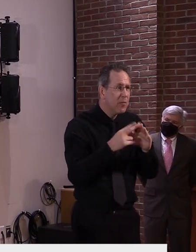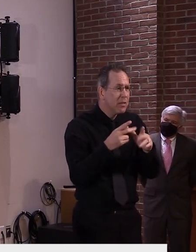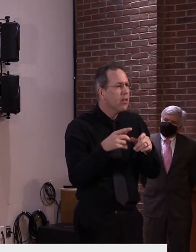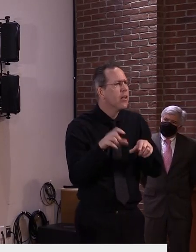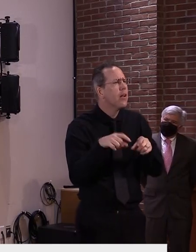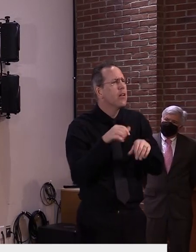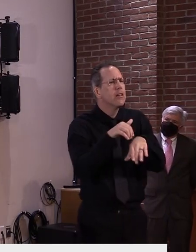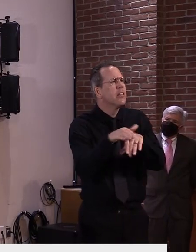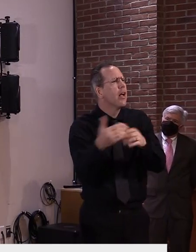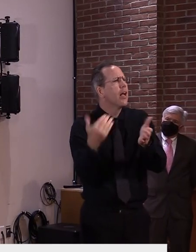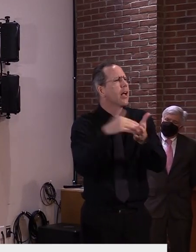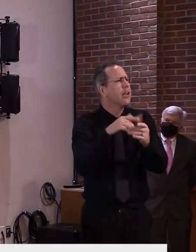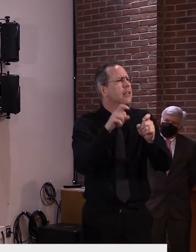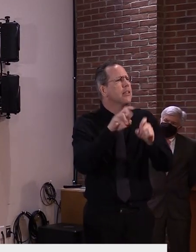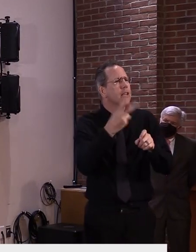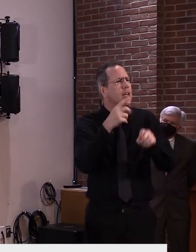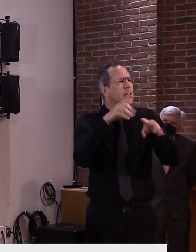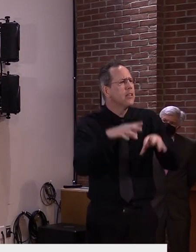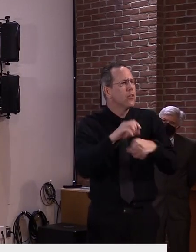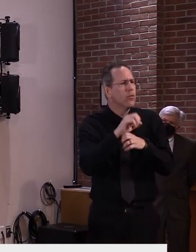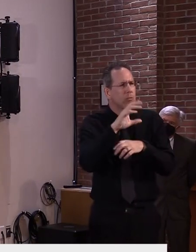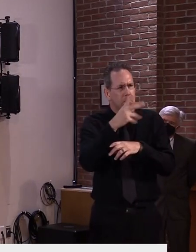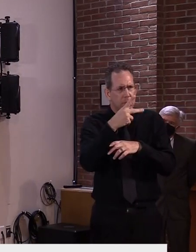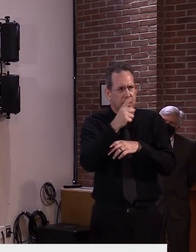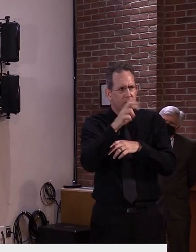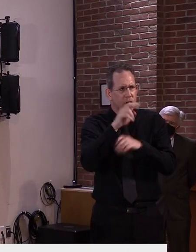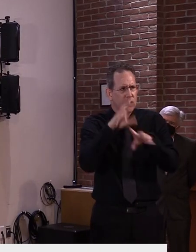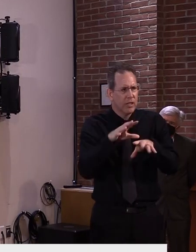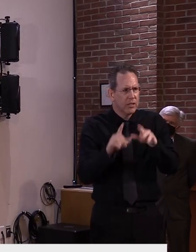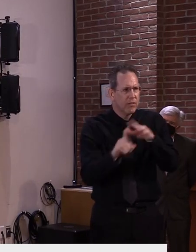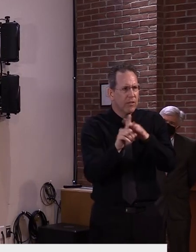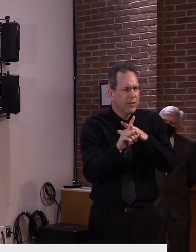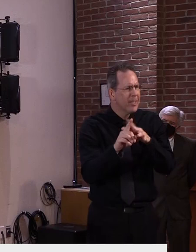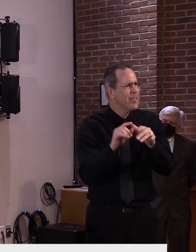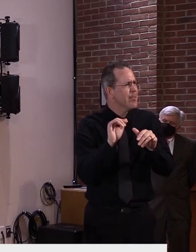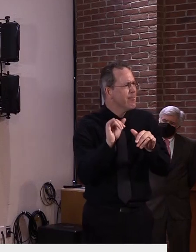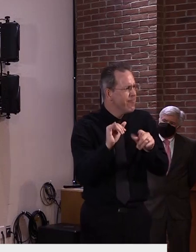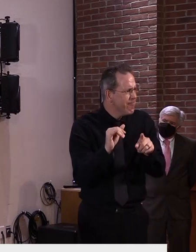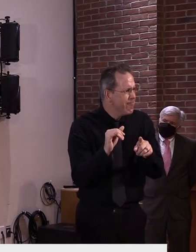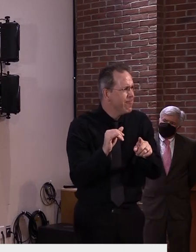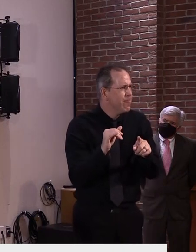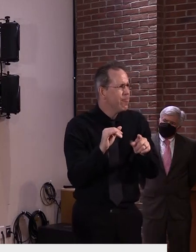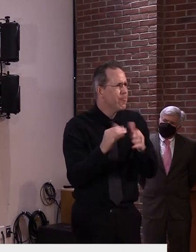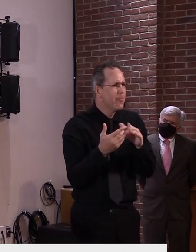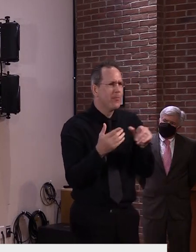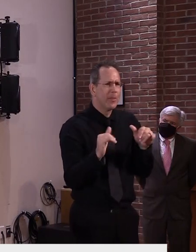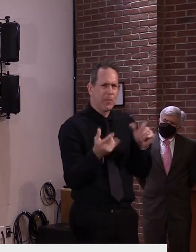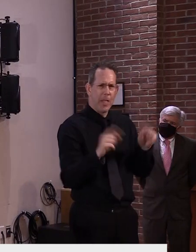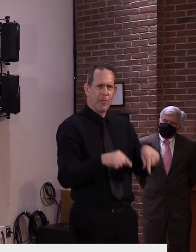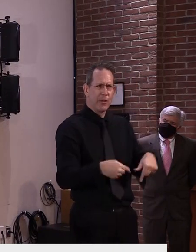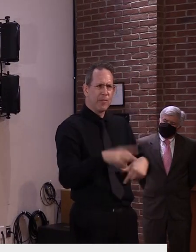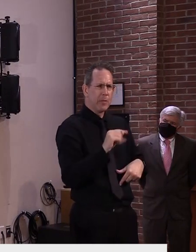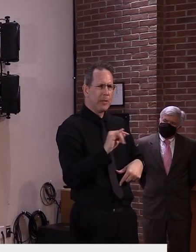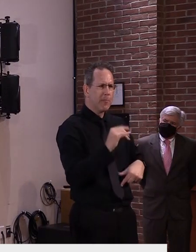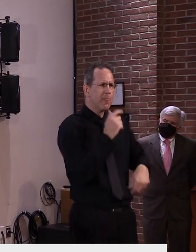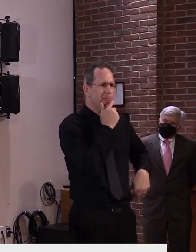back negative. I also want to make a point more for the public at large, just in terms